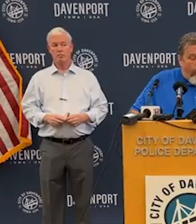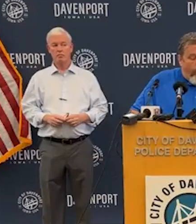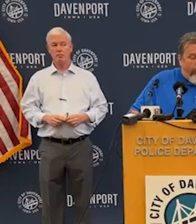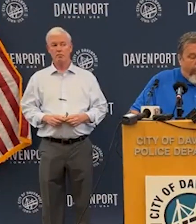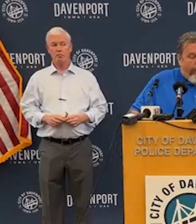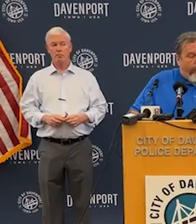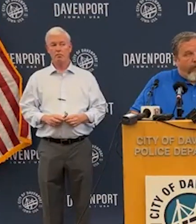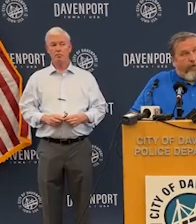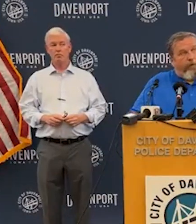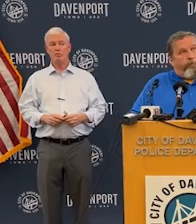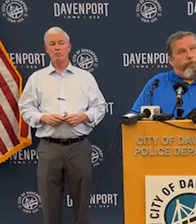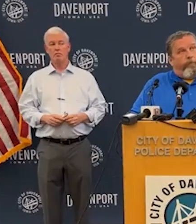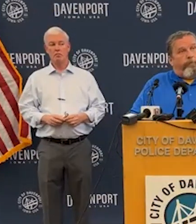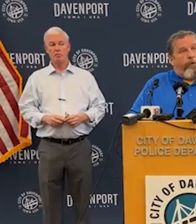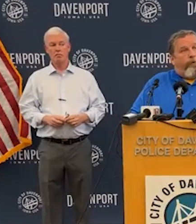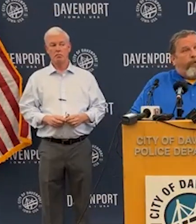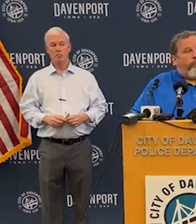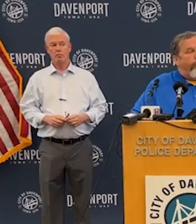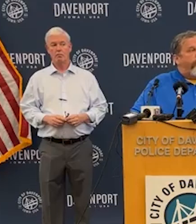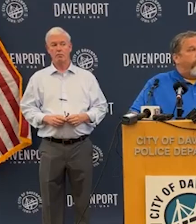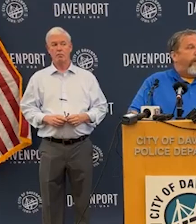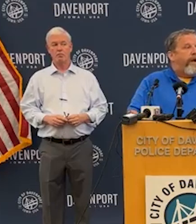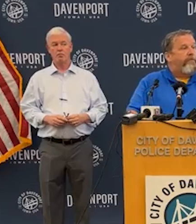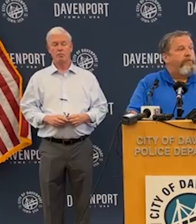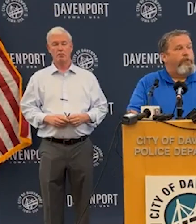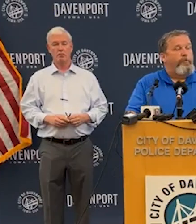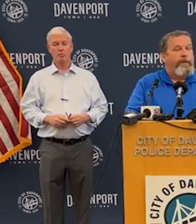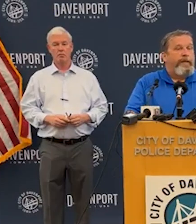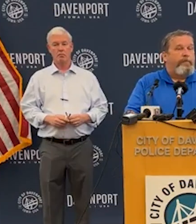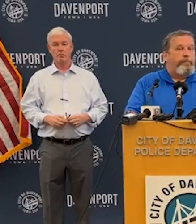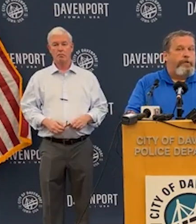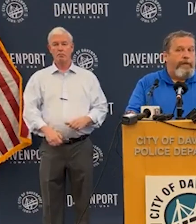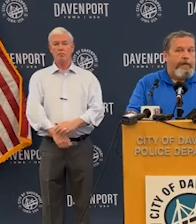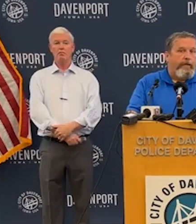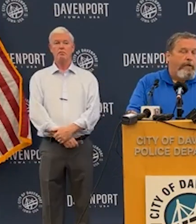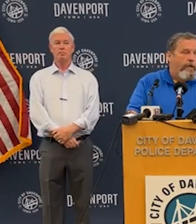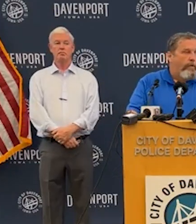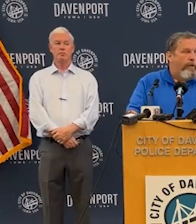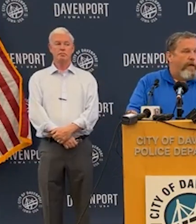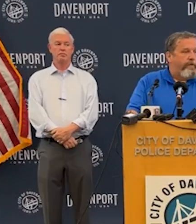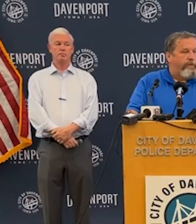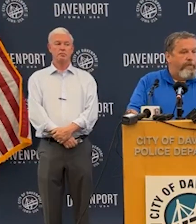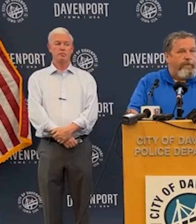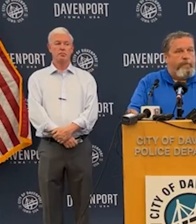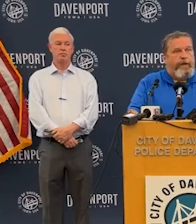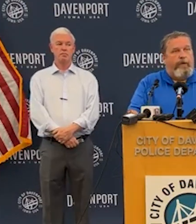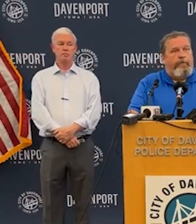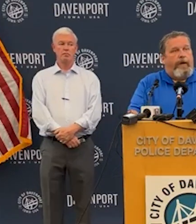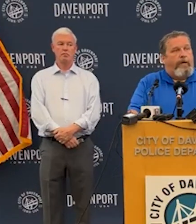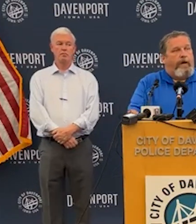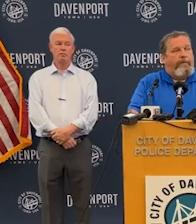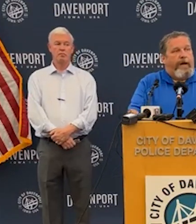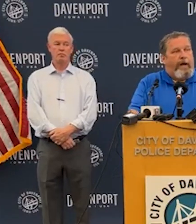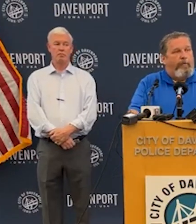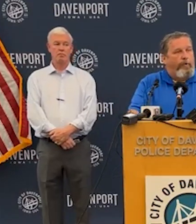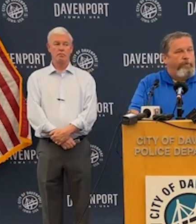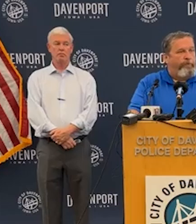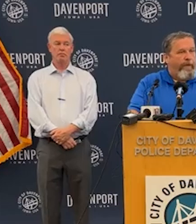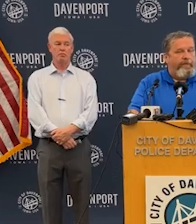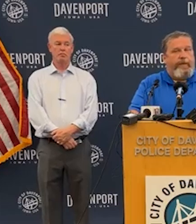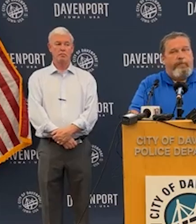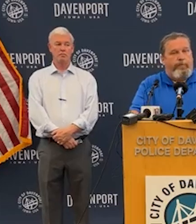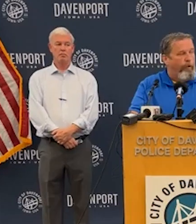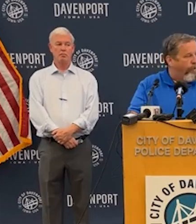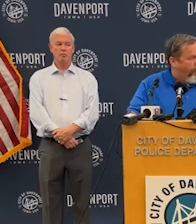When that permit was moved from passed to incomplete, we have a system error that on the outward